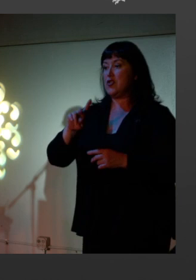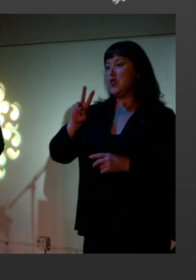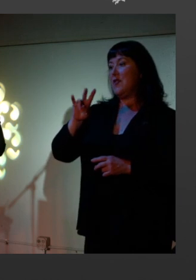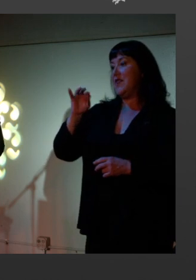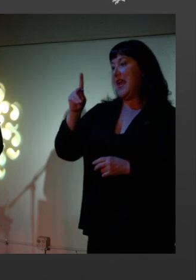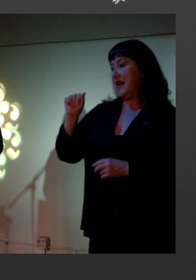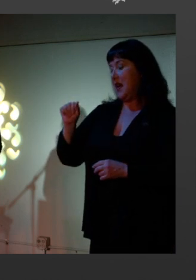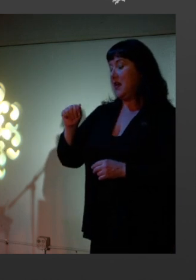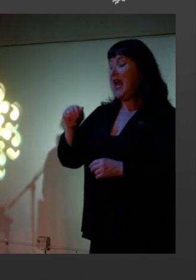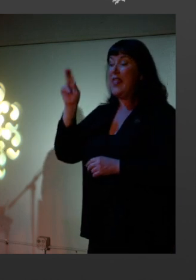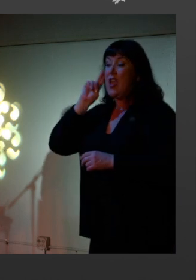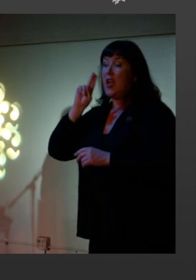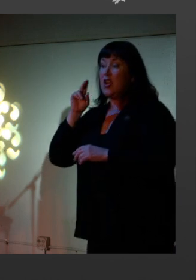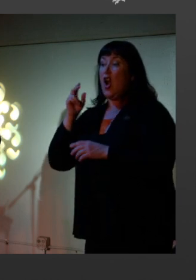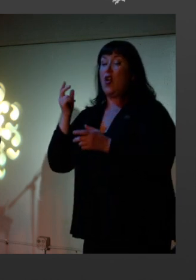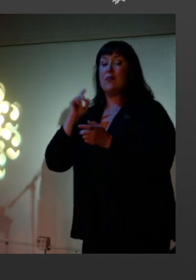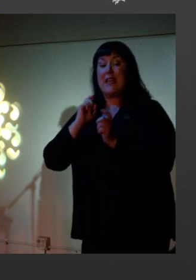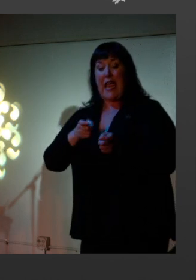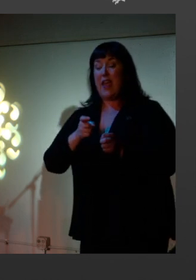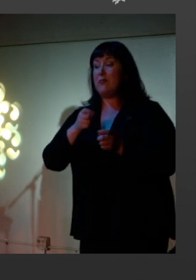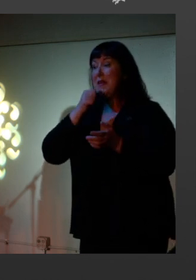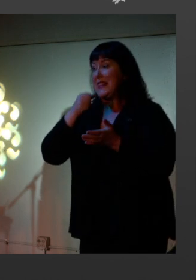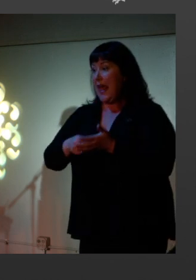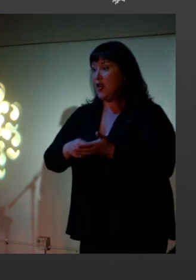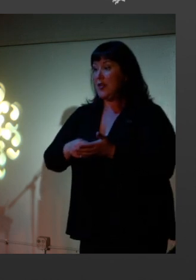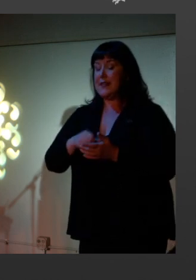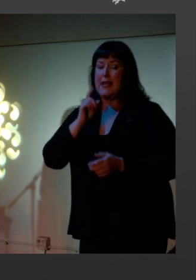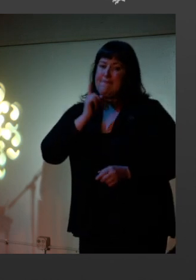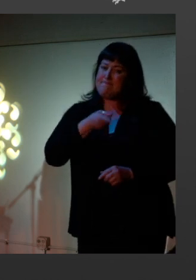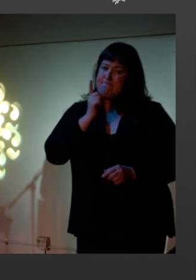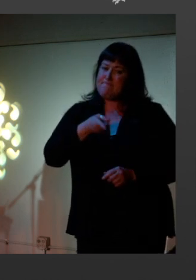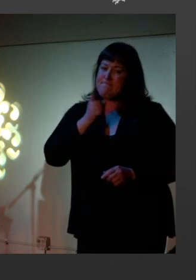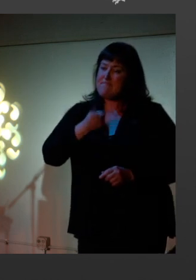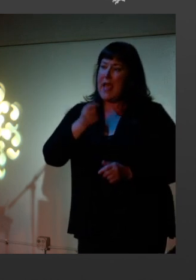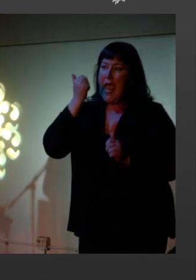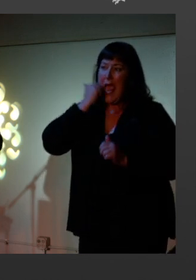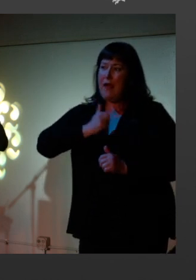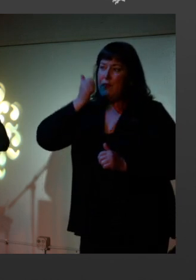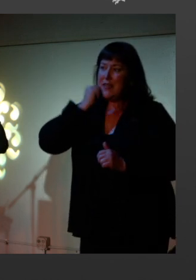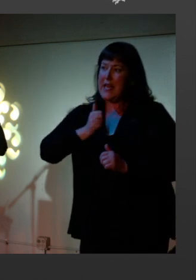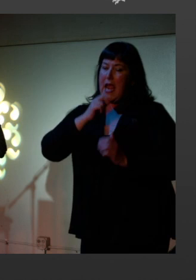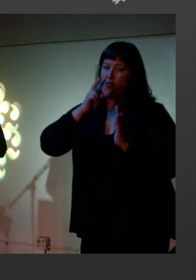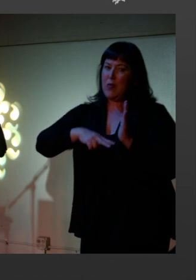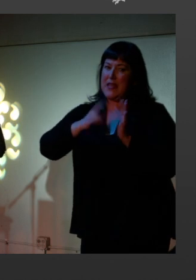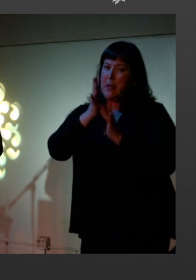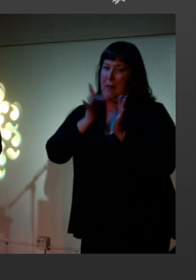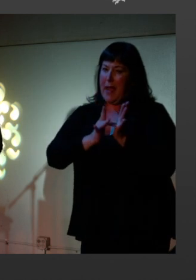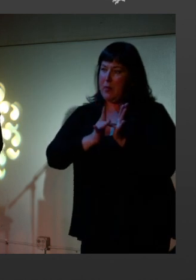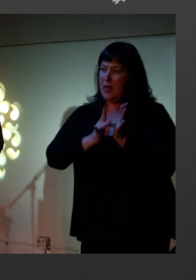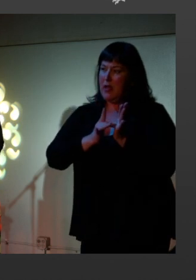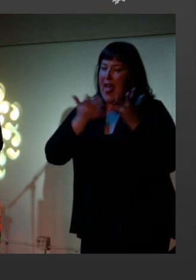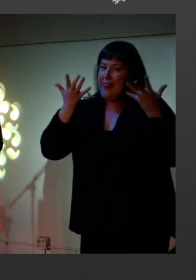that basically said, "Read the Bible every day, and don't read any other books, you heathen."